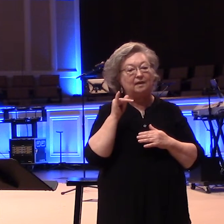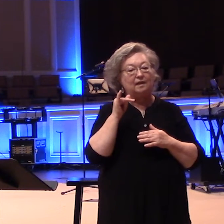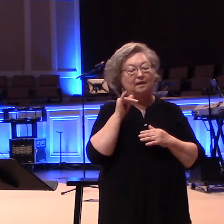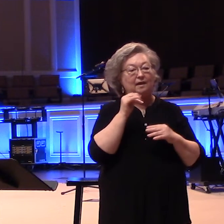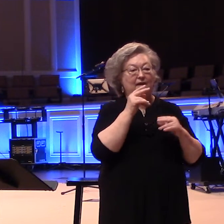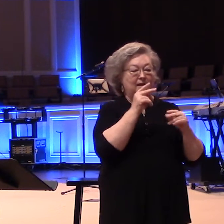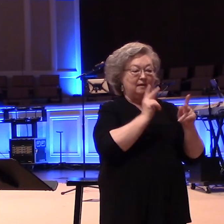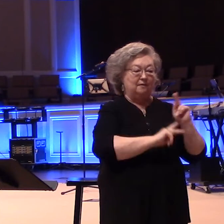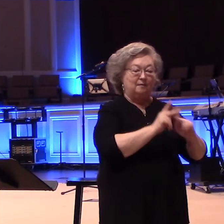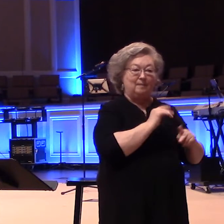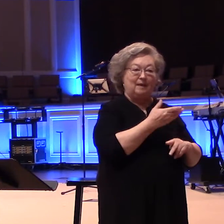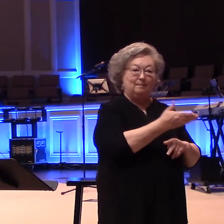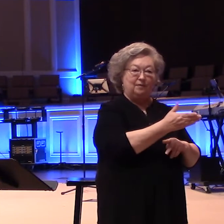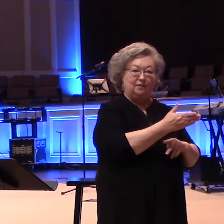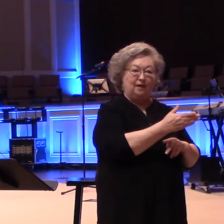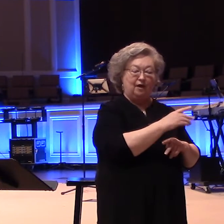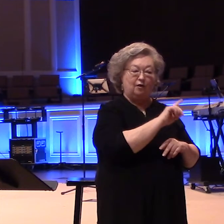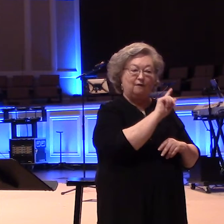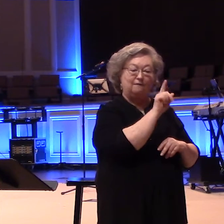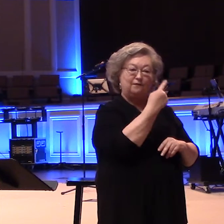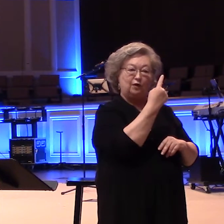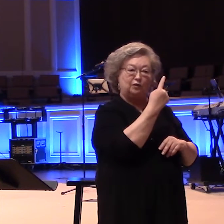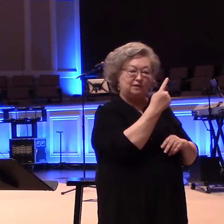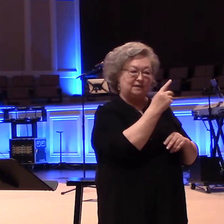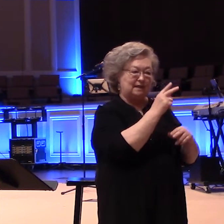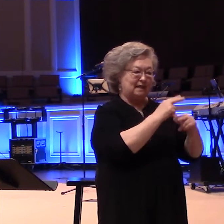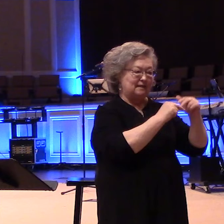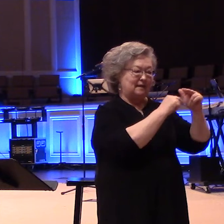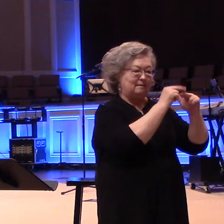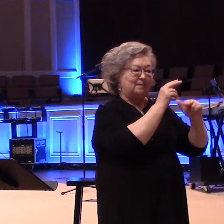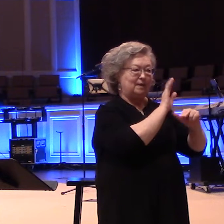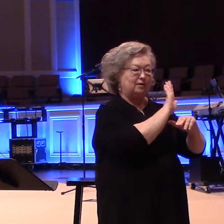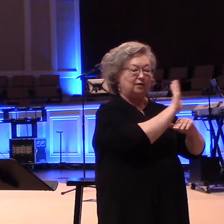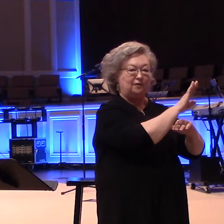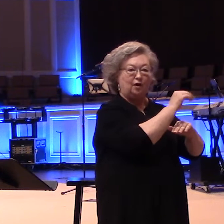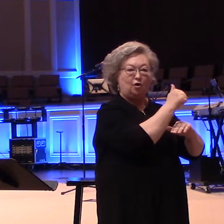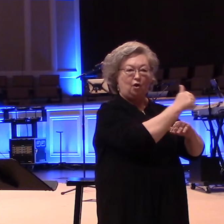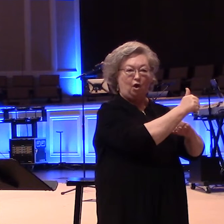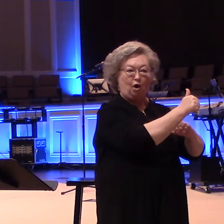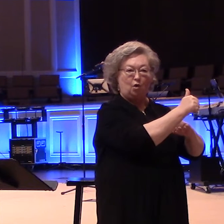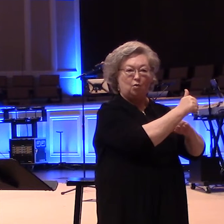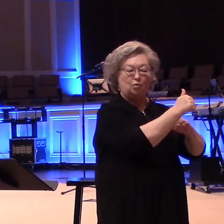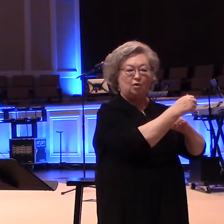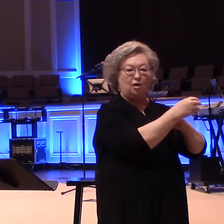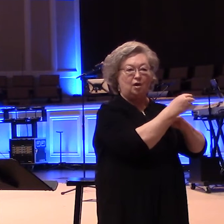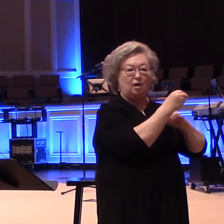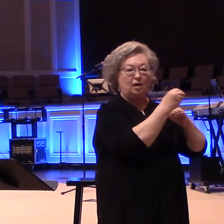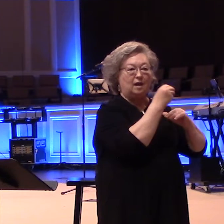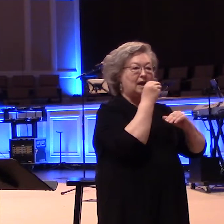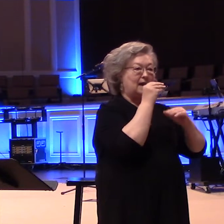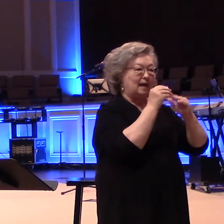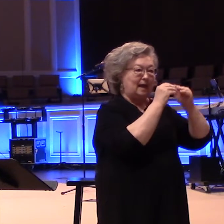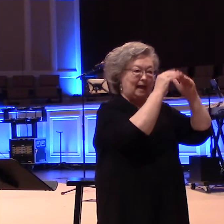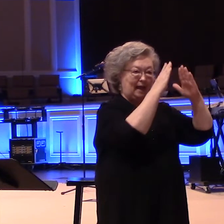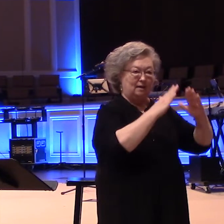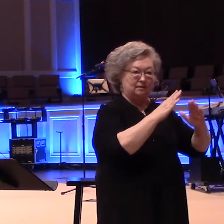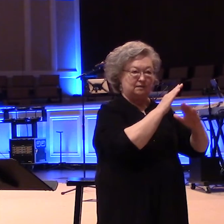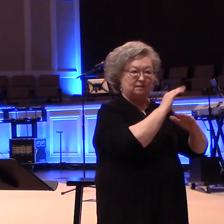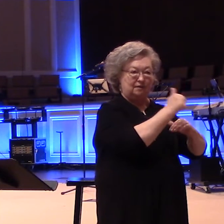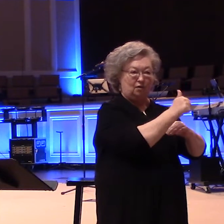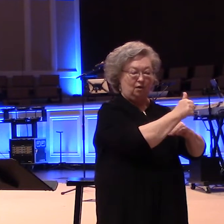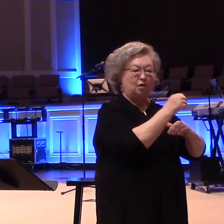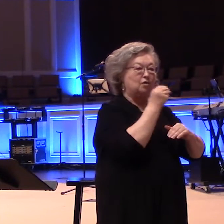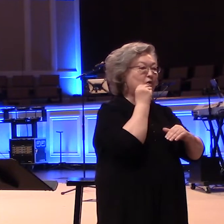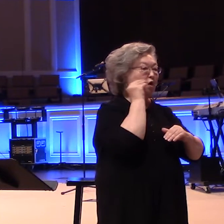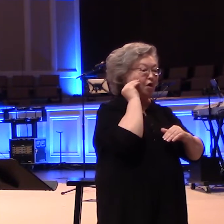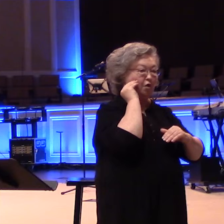you want to know why you keep putting money into your pockets? But when you reach into your pockets, there's nothing there. It's because you have